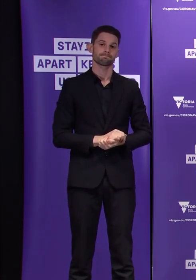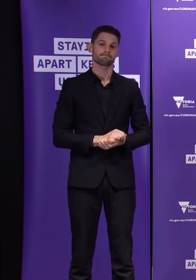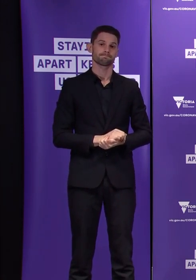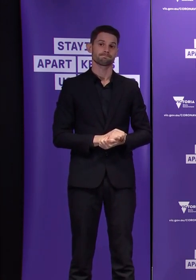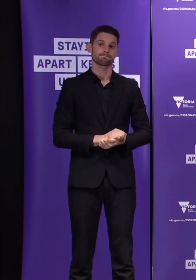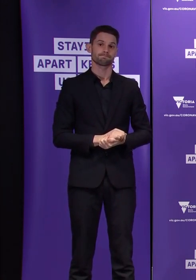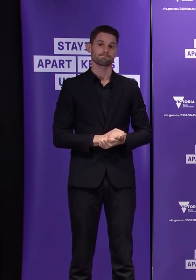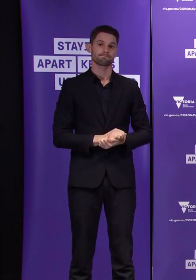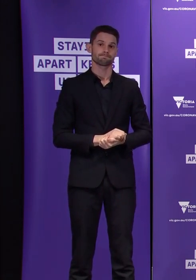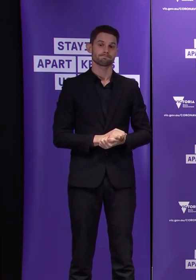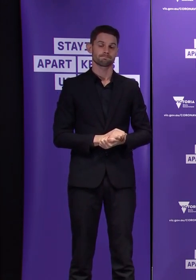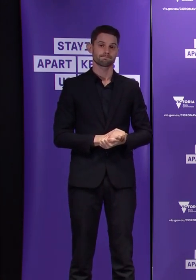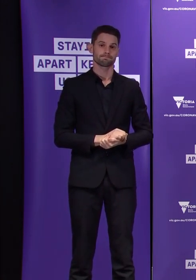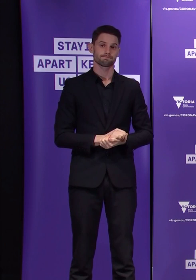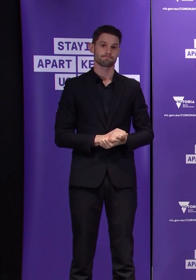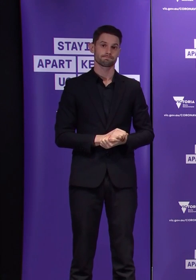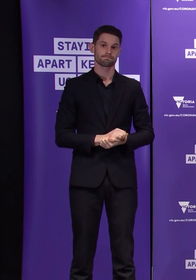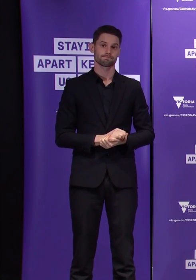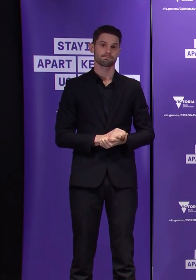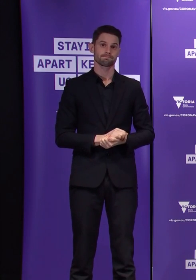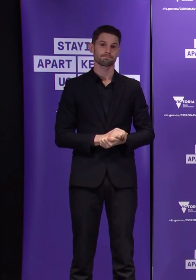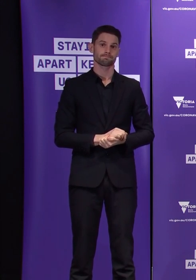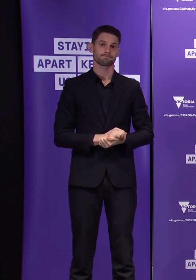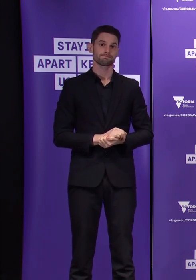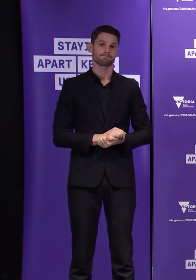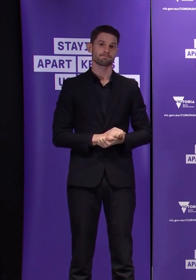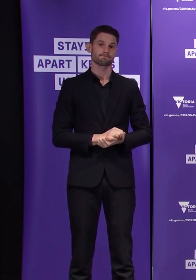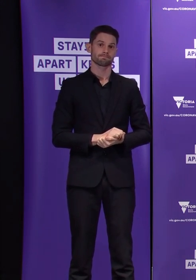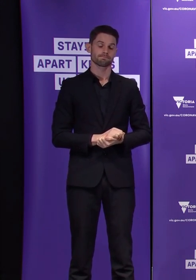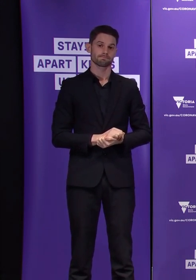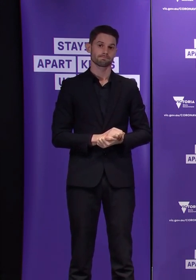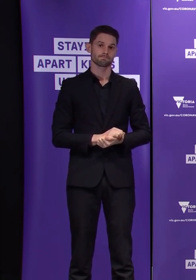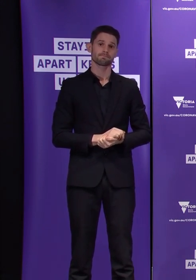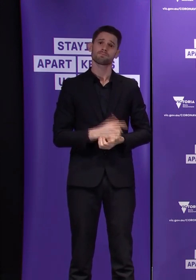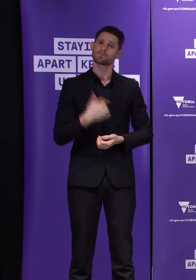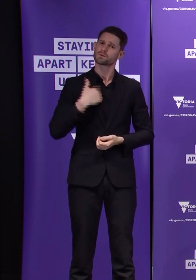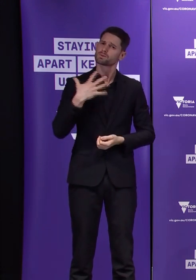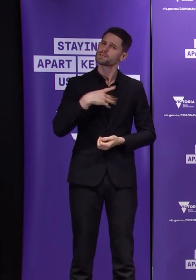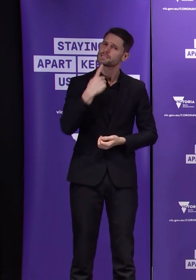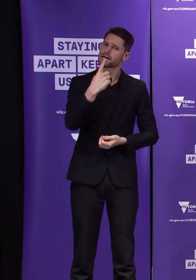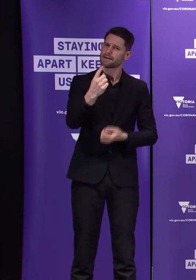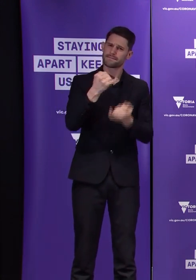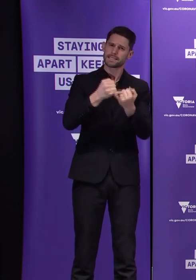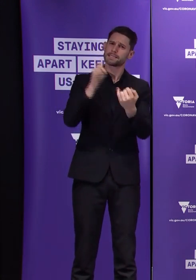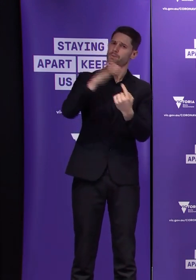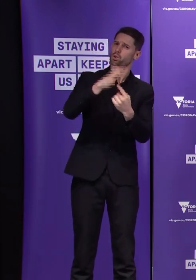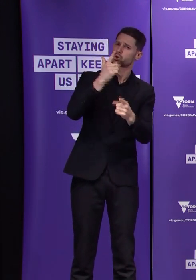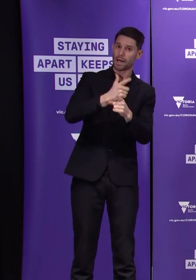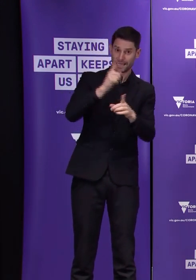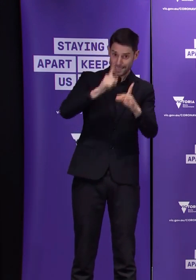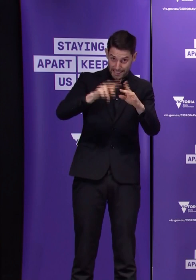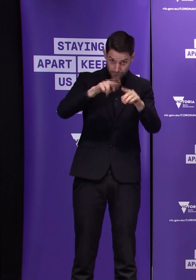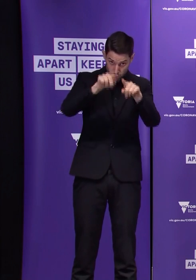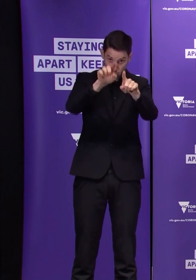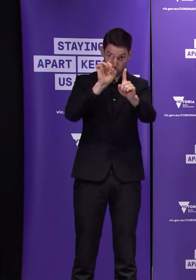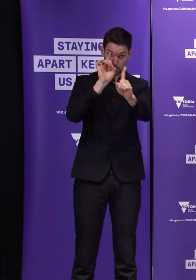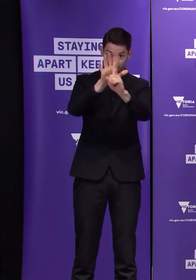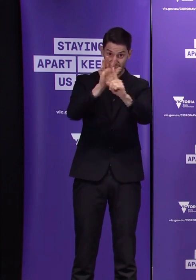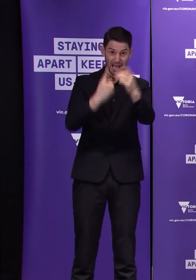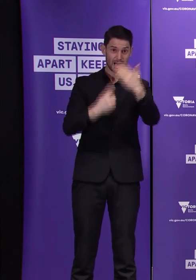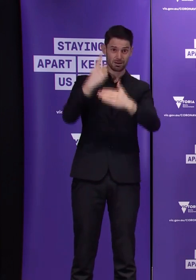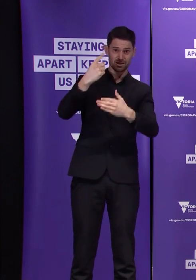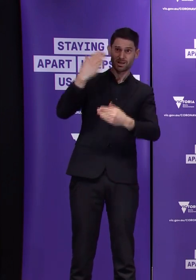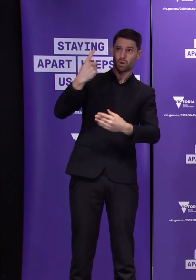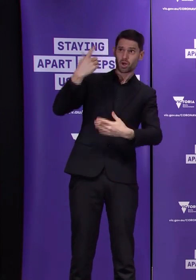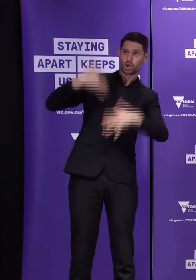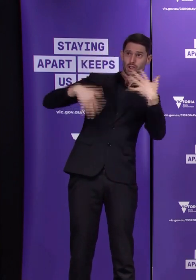to convey, and it is a critically important message, which is that if you are experiencing family violence, if you are unsafe